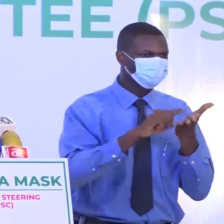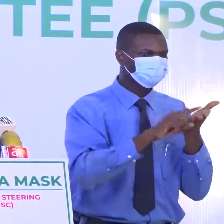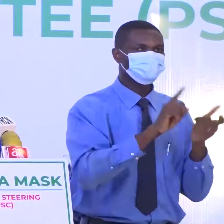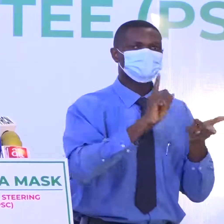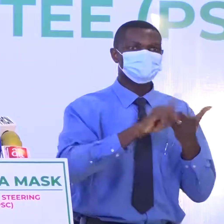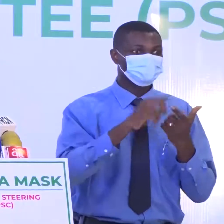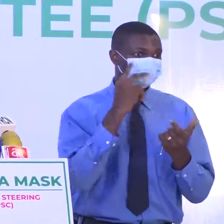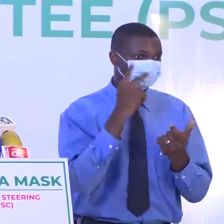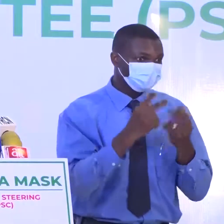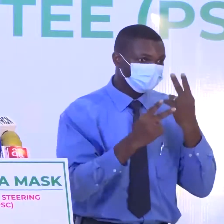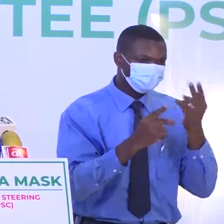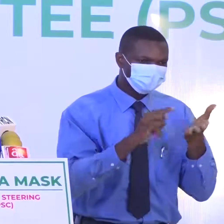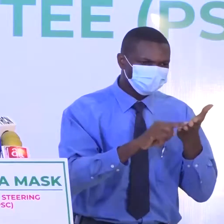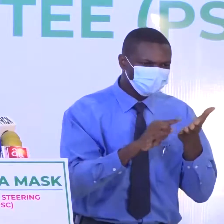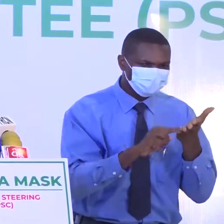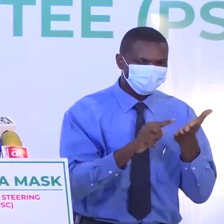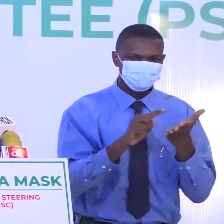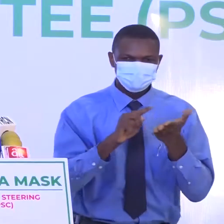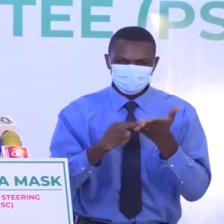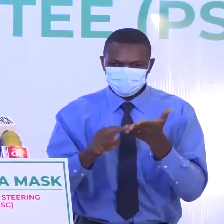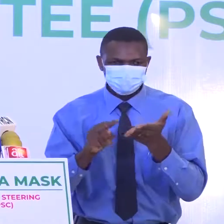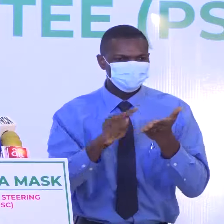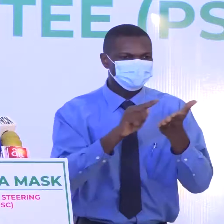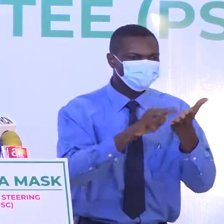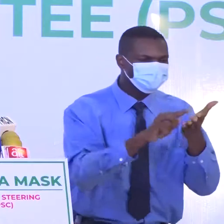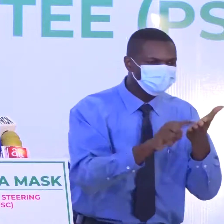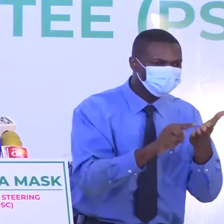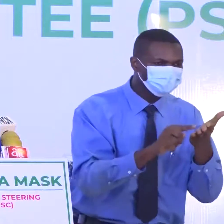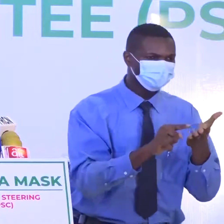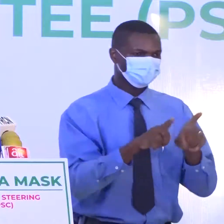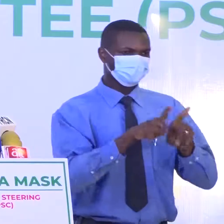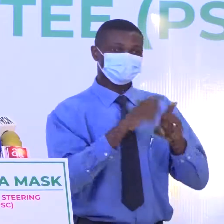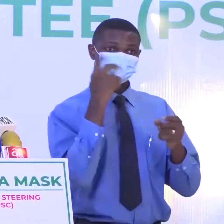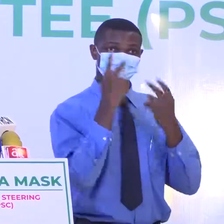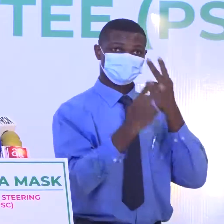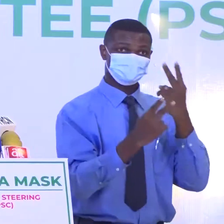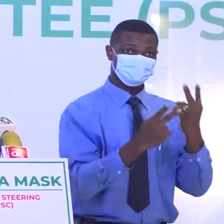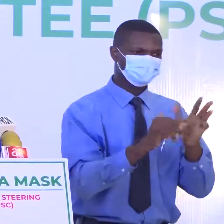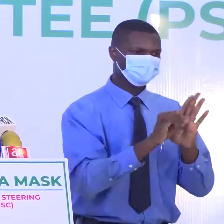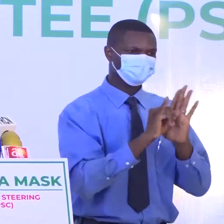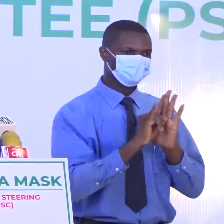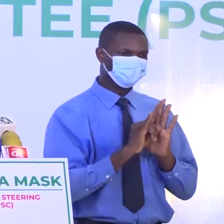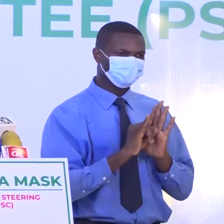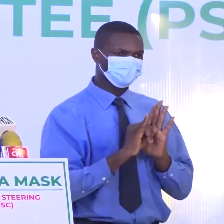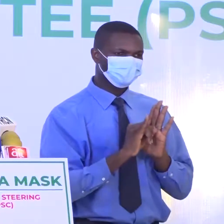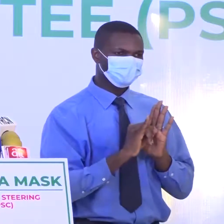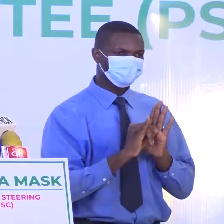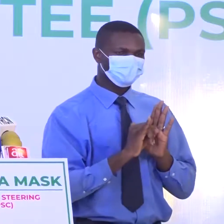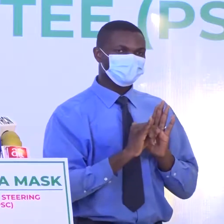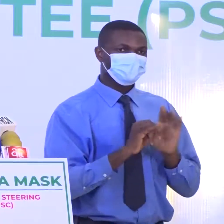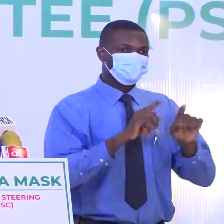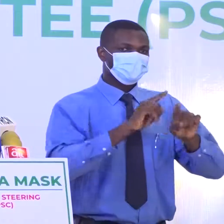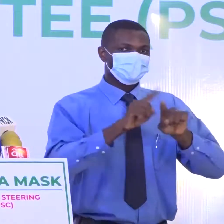identify their status, as well as to identify around the country the oxygen